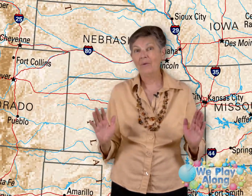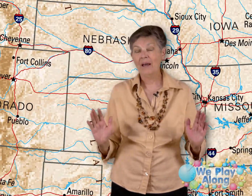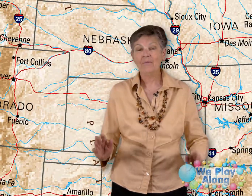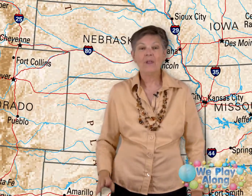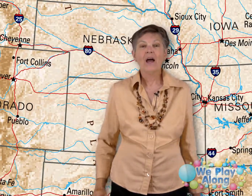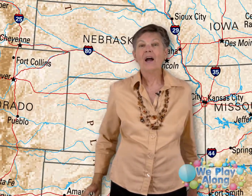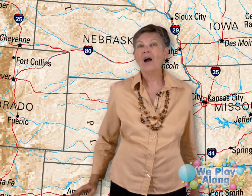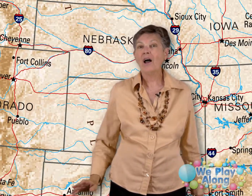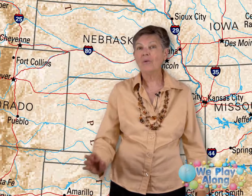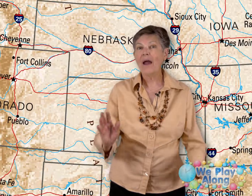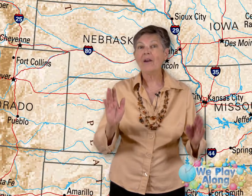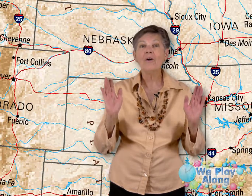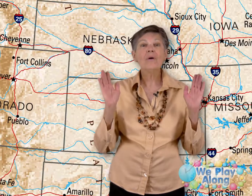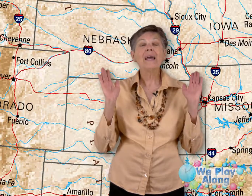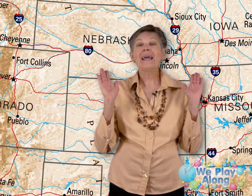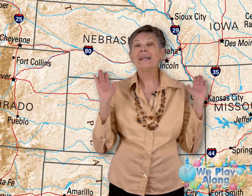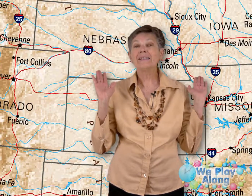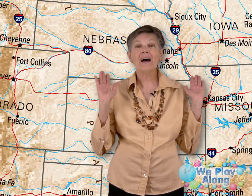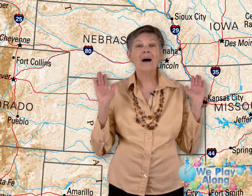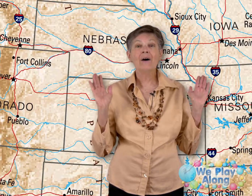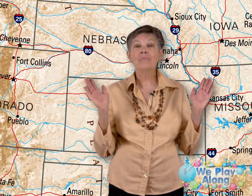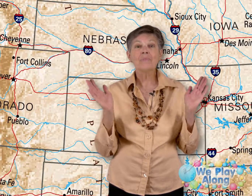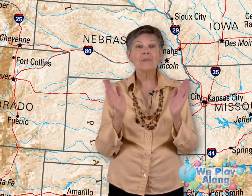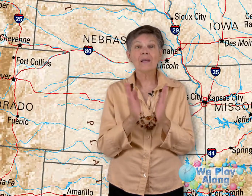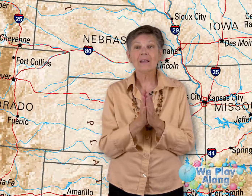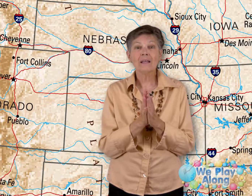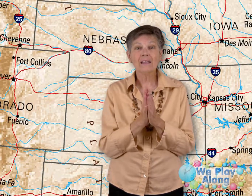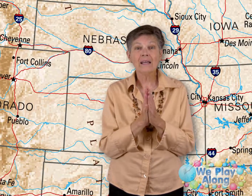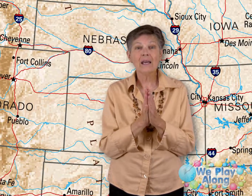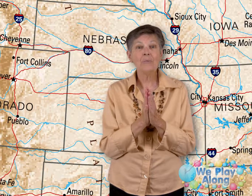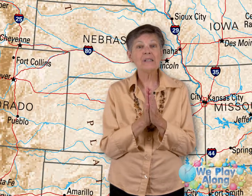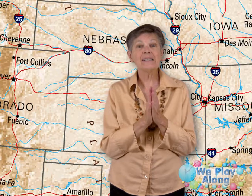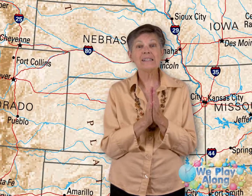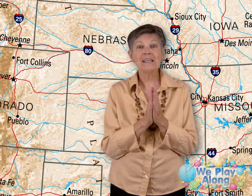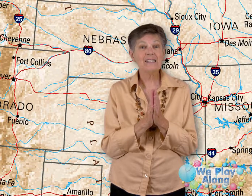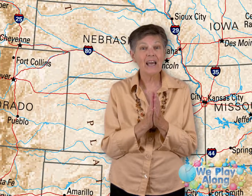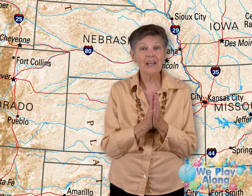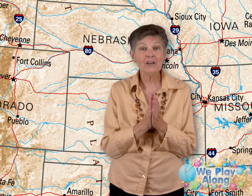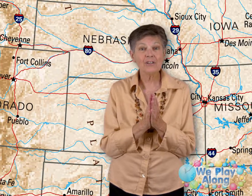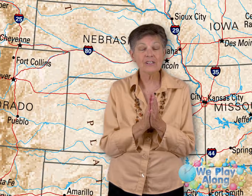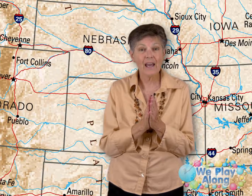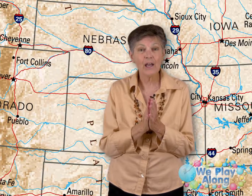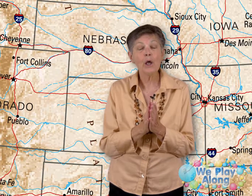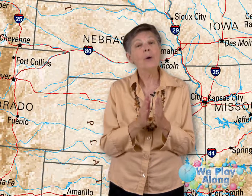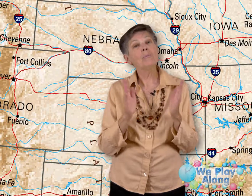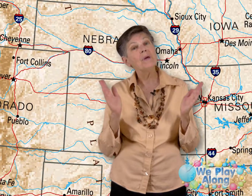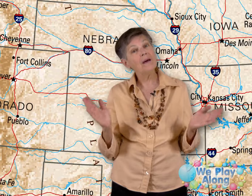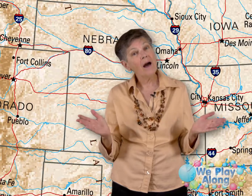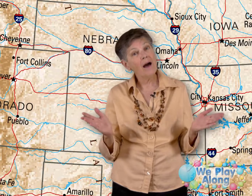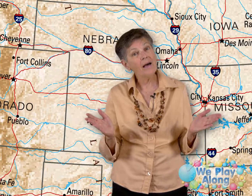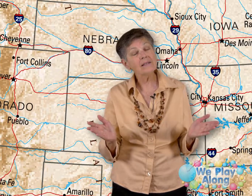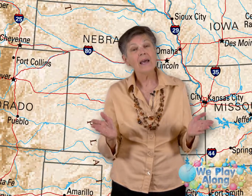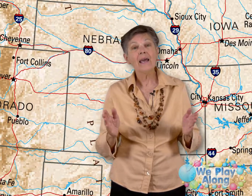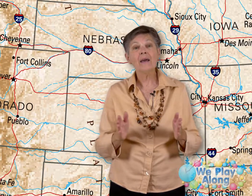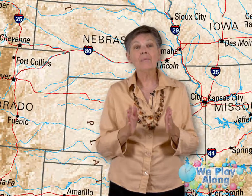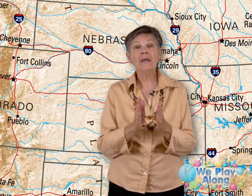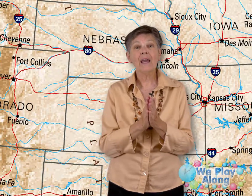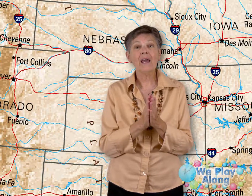Anyway, Colorado, its nickname is the Centennial State because it became